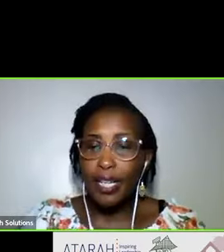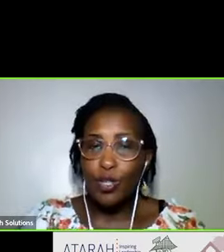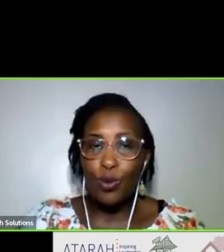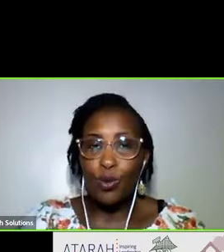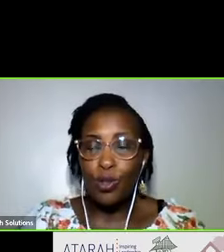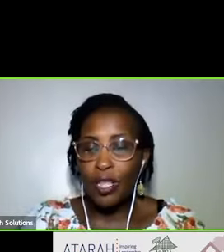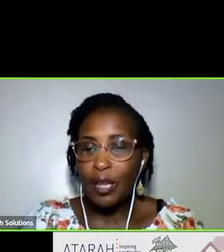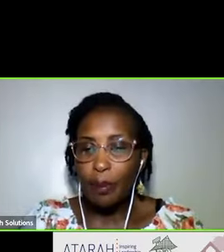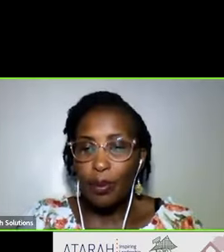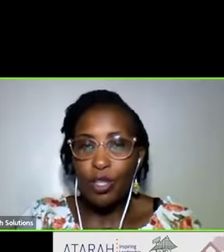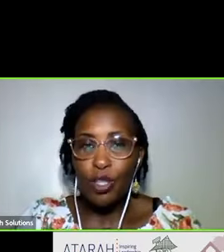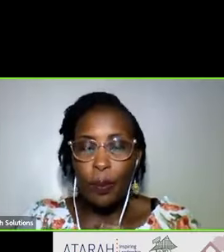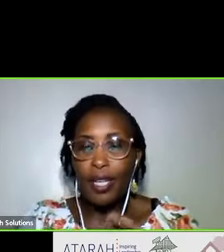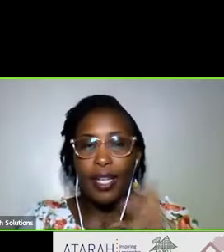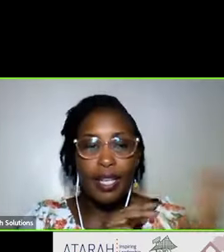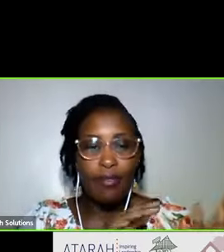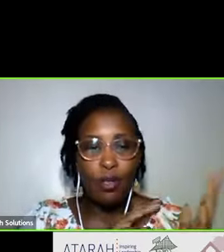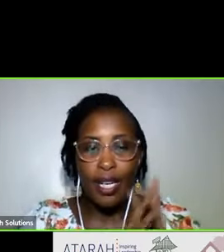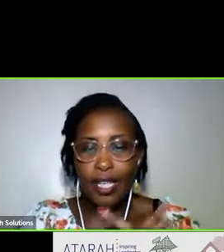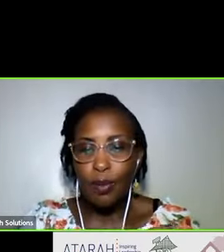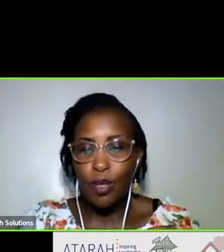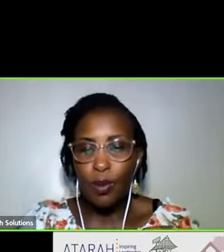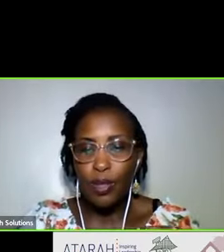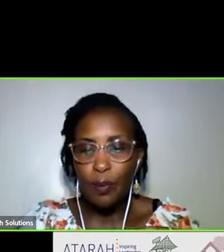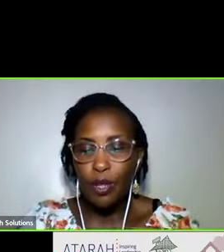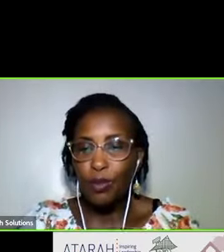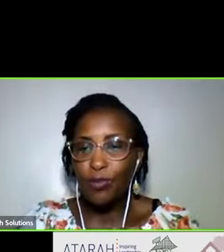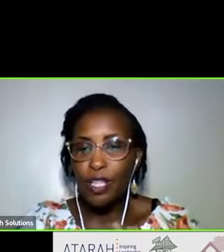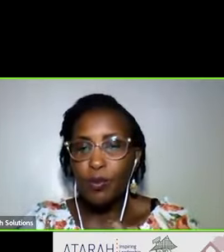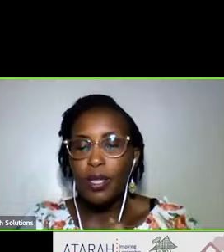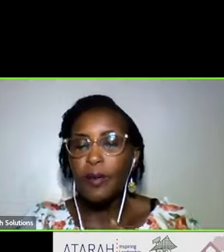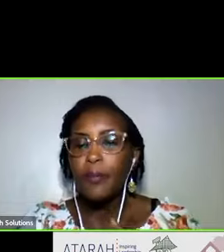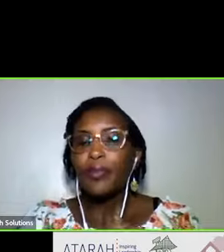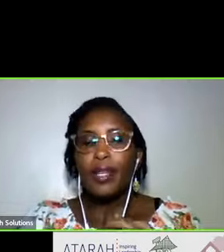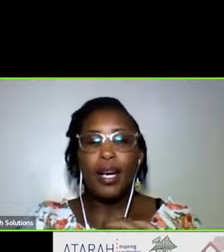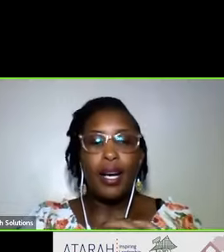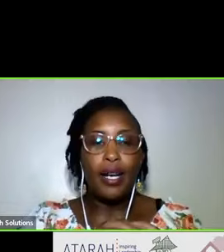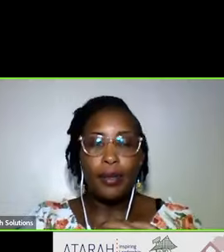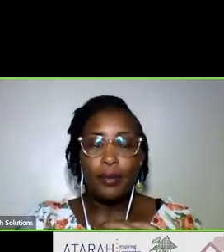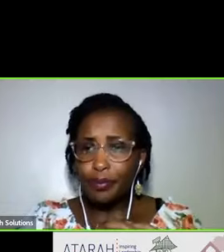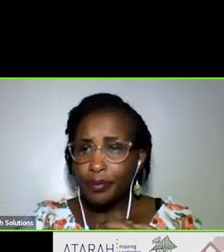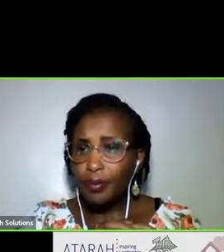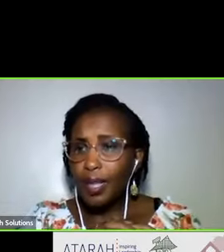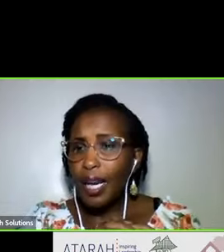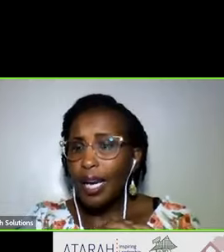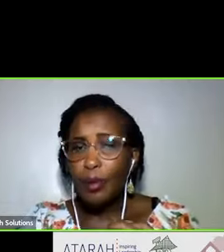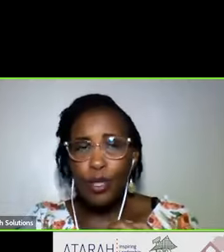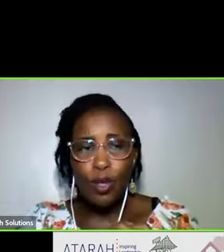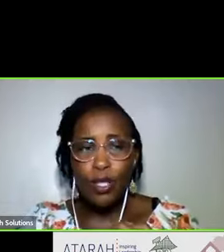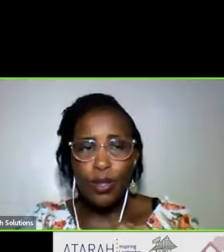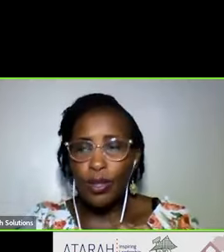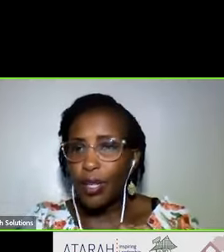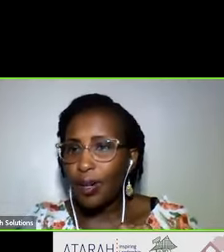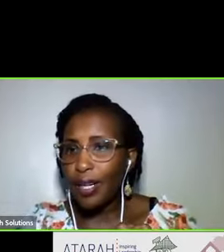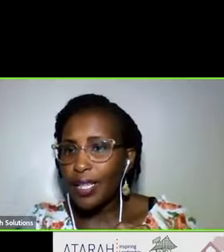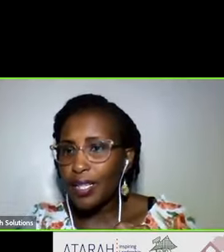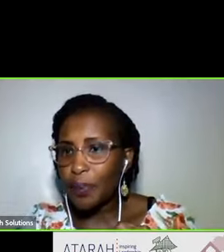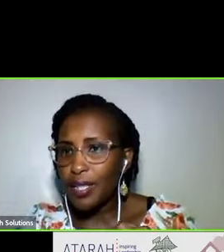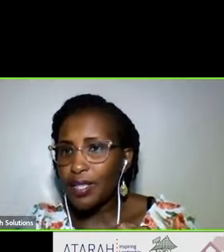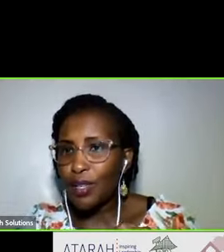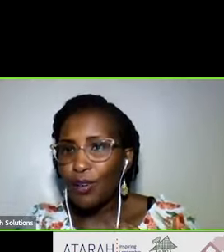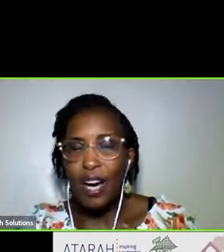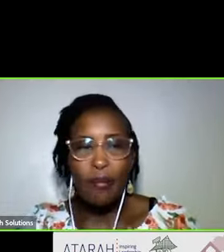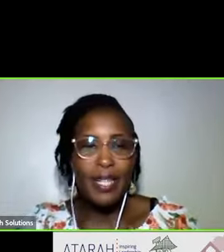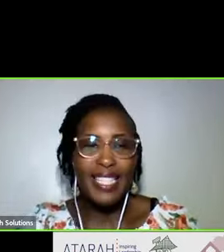before I get to talking about the topic, and Kevin, you can let me know what's happening on Facebook. Allow me to also recognize